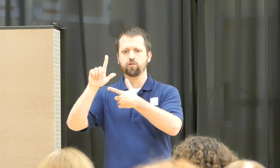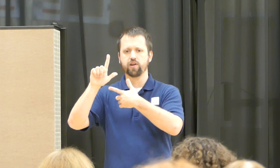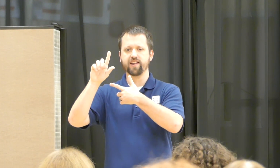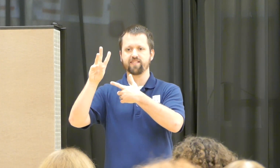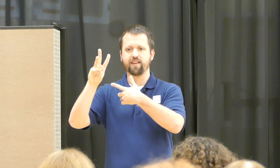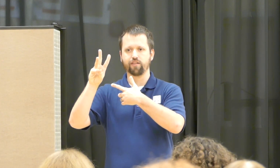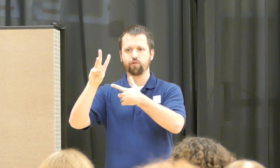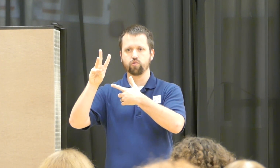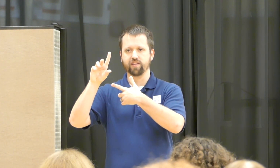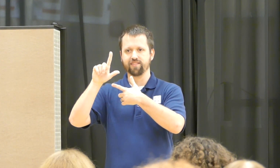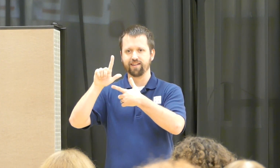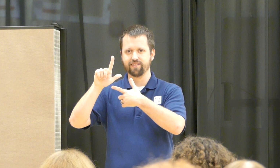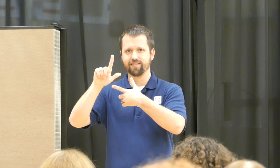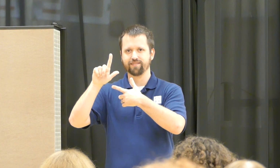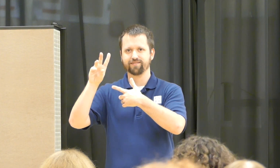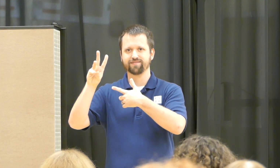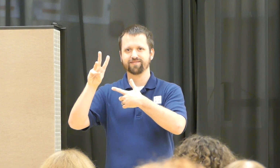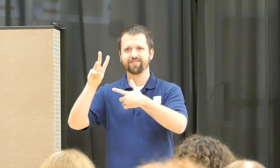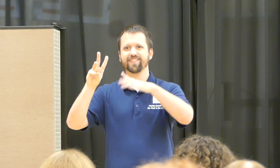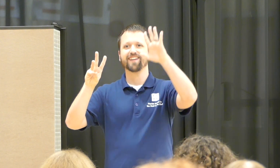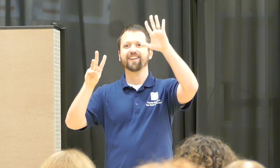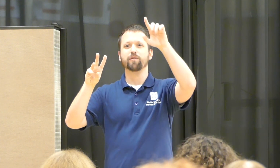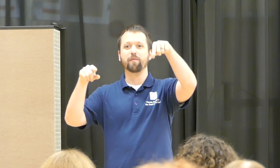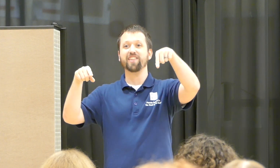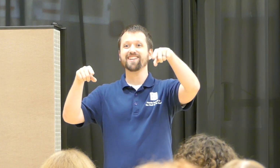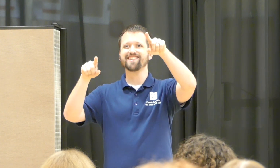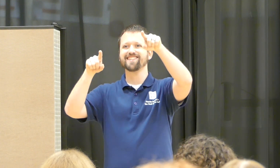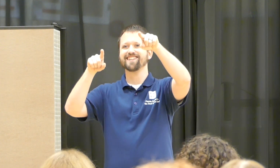and a 6 for 26. You remember this?